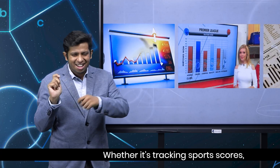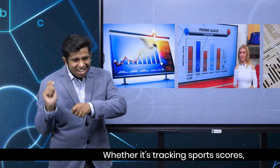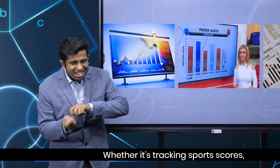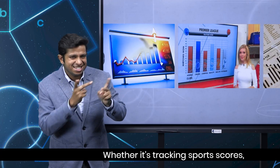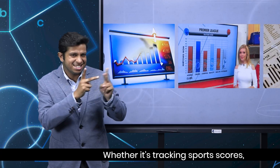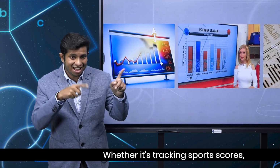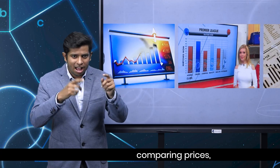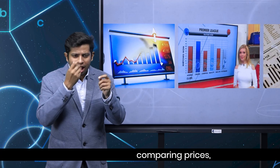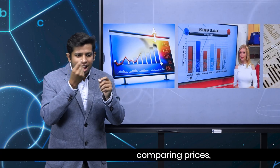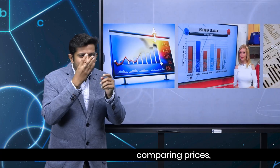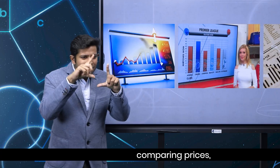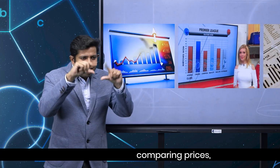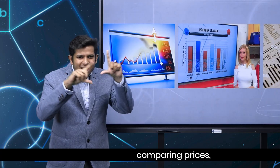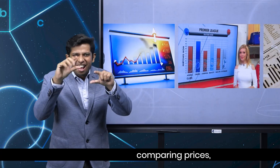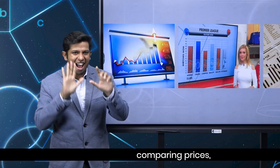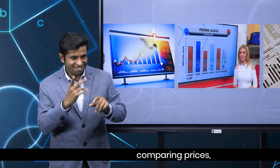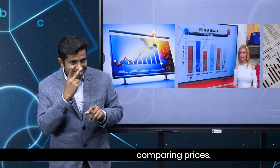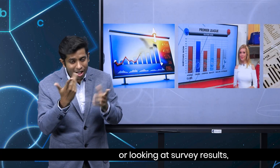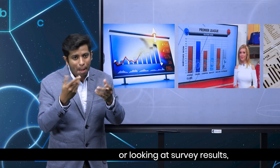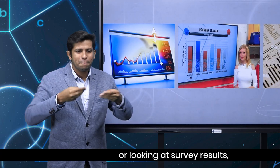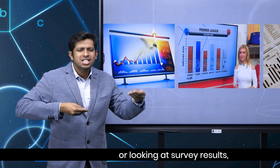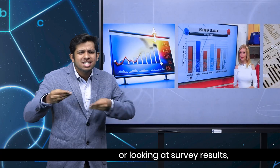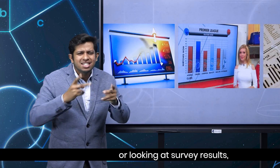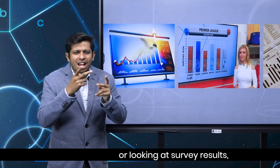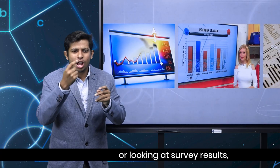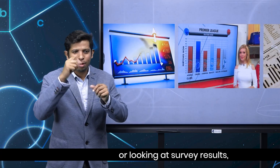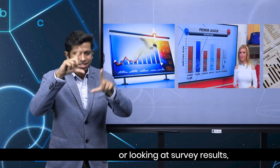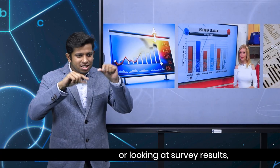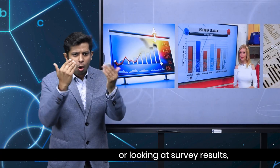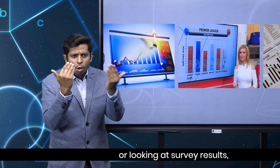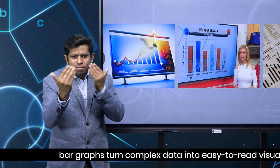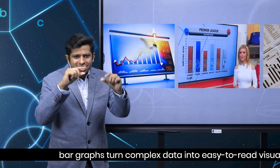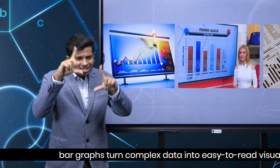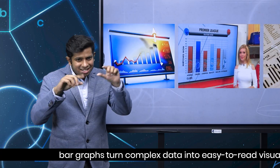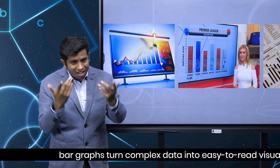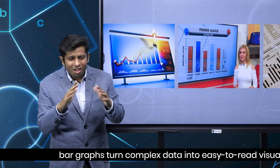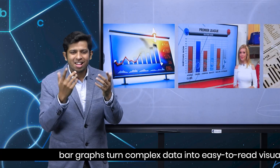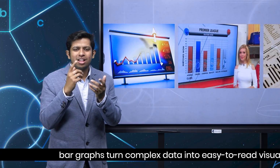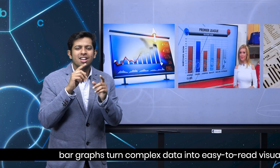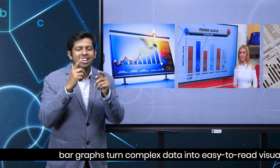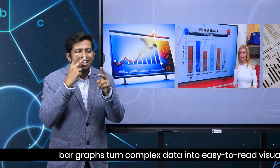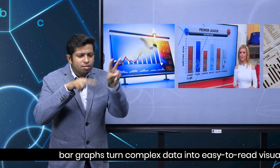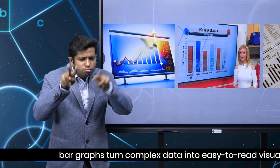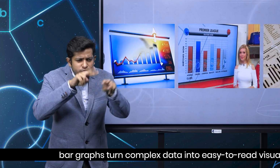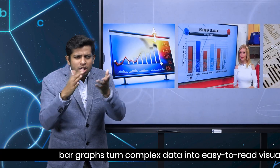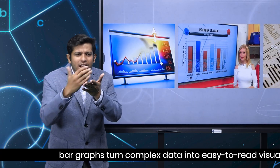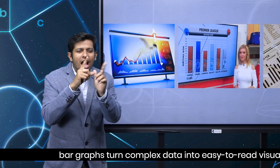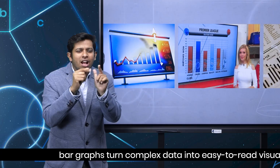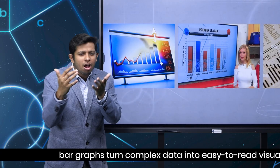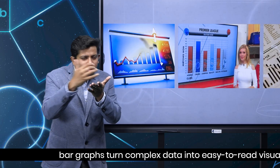scores, comparing prices, or looking at survey results, bar graphs turn complex data into easy-to-read